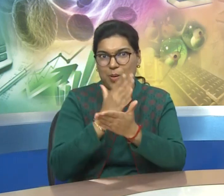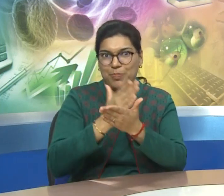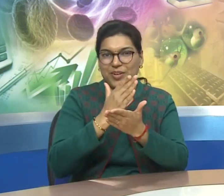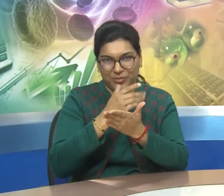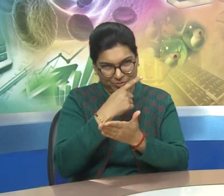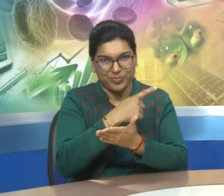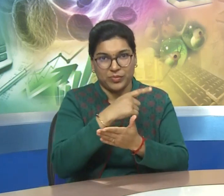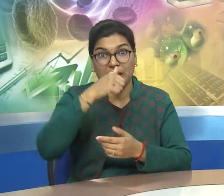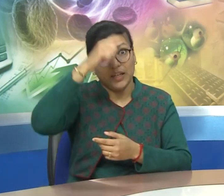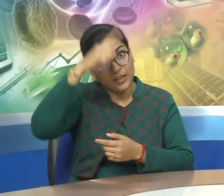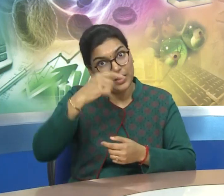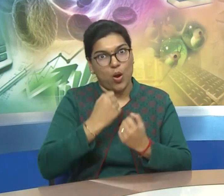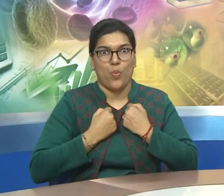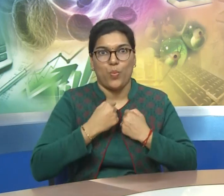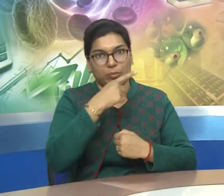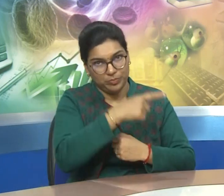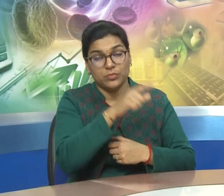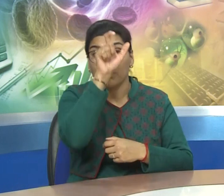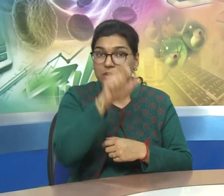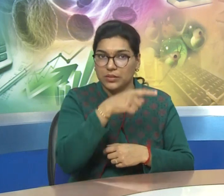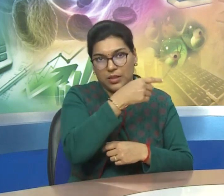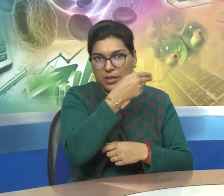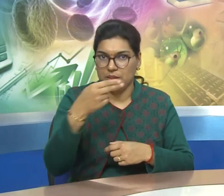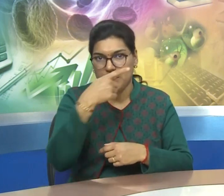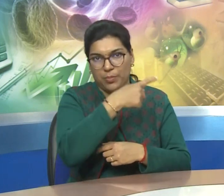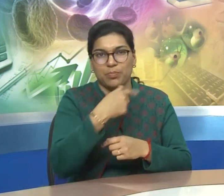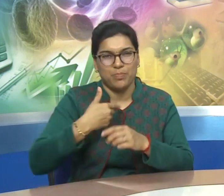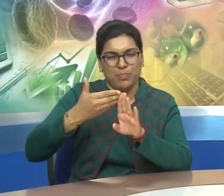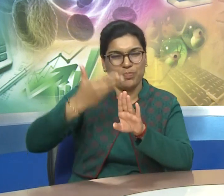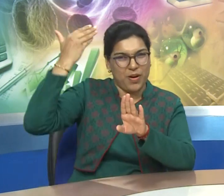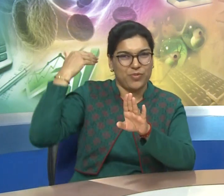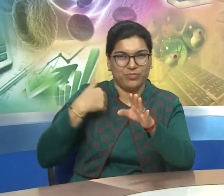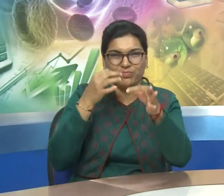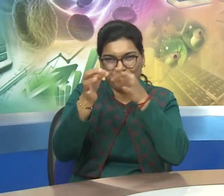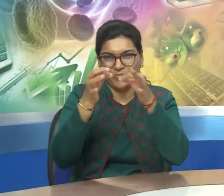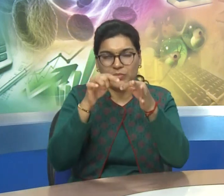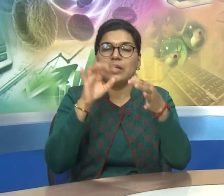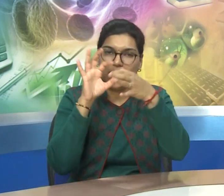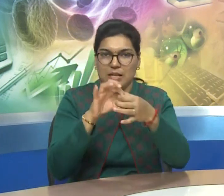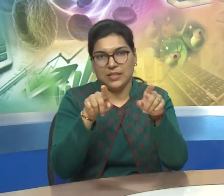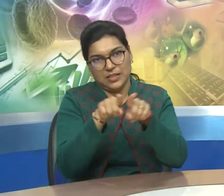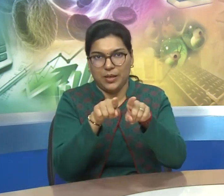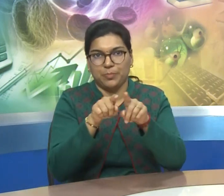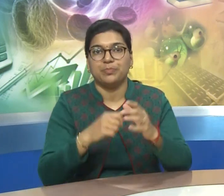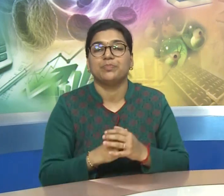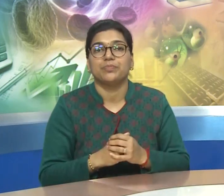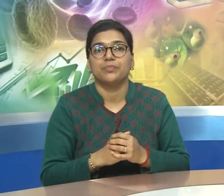screen. He is the person who himself designed the colon